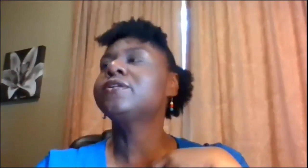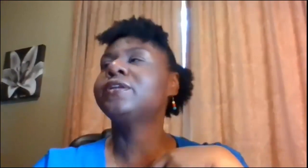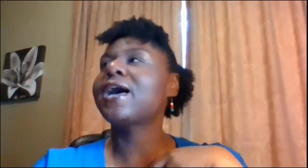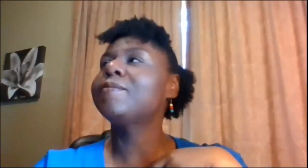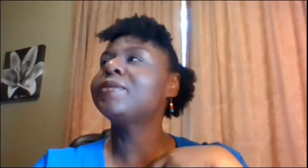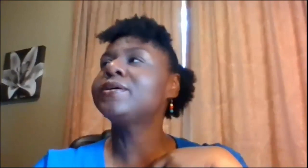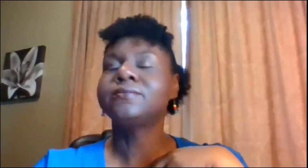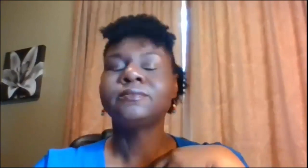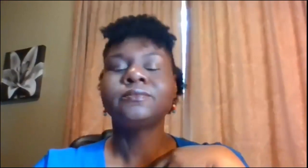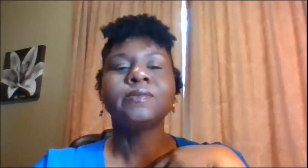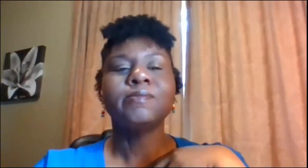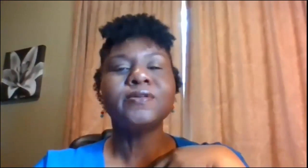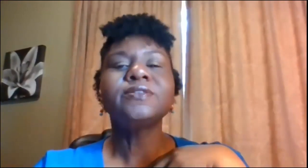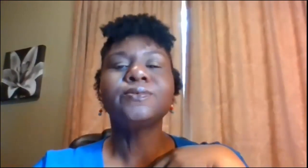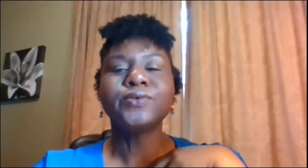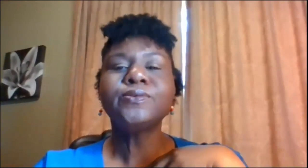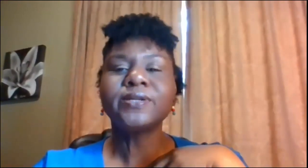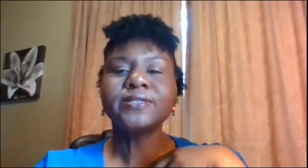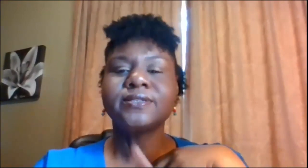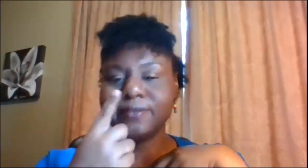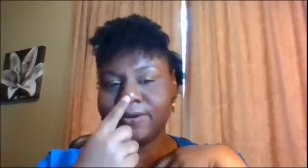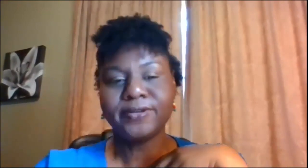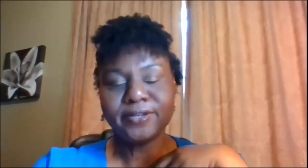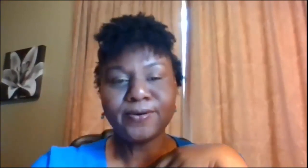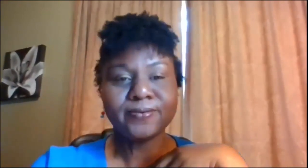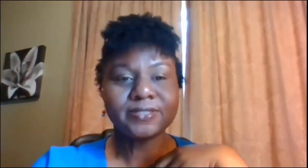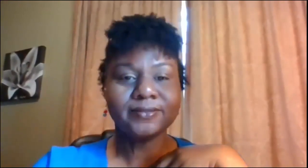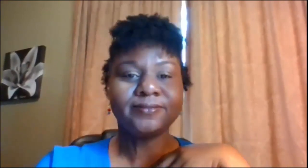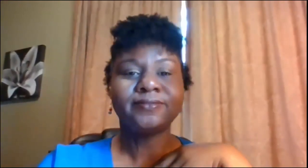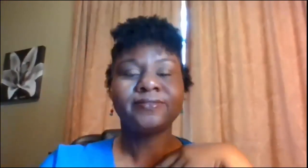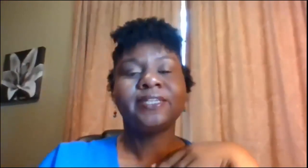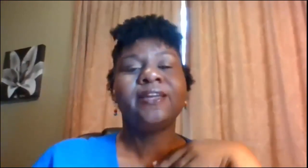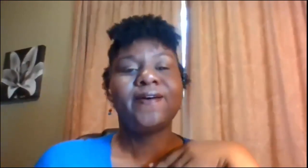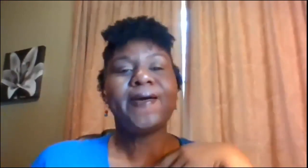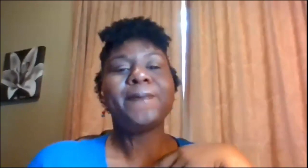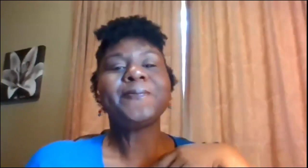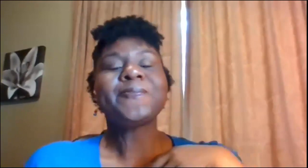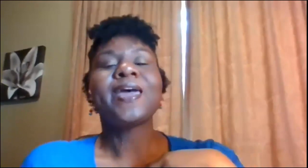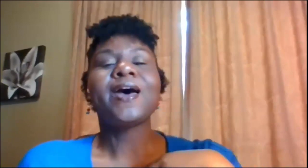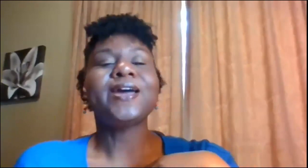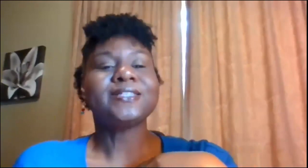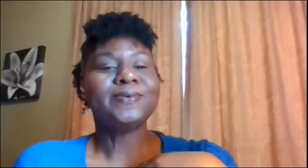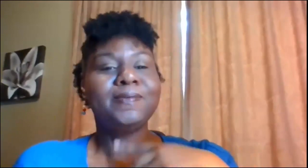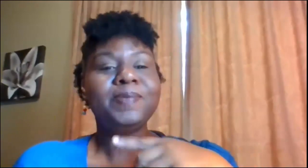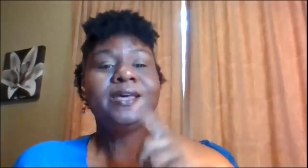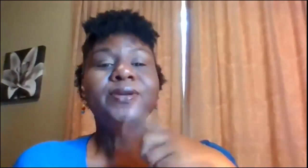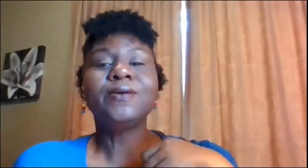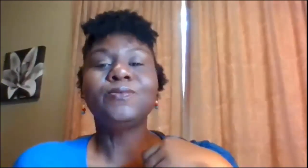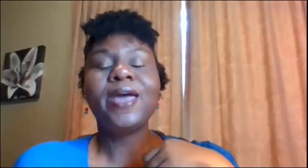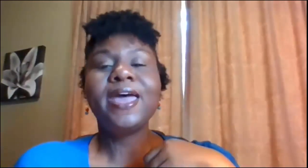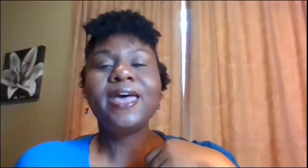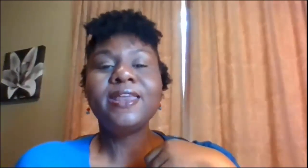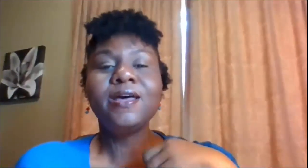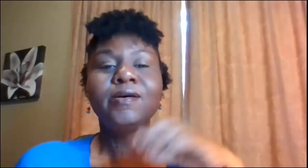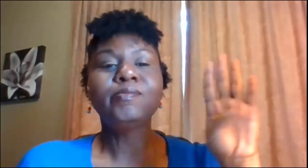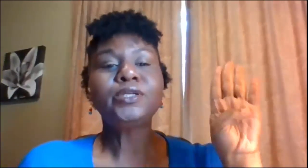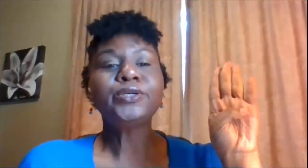that are not but most of the rude ones they're on the nose okay all right so we did pink we did red blue